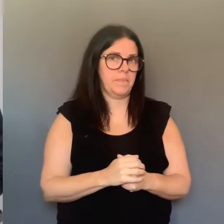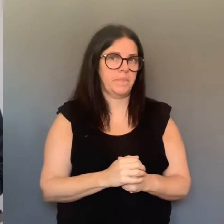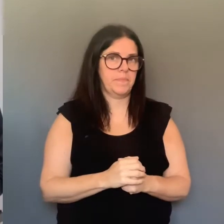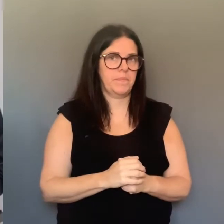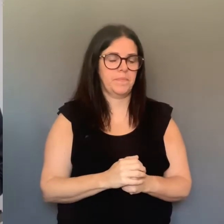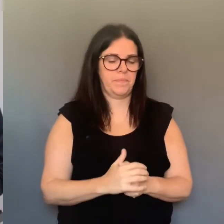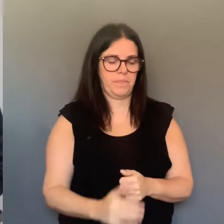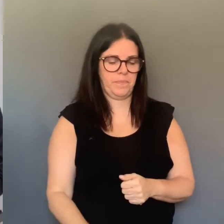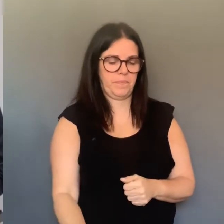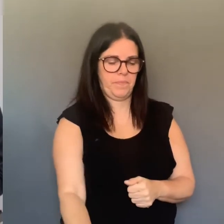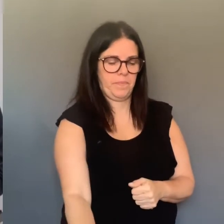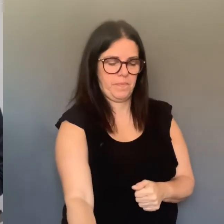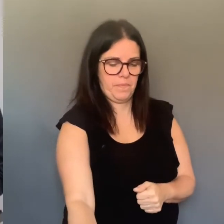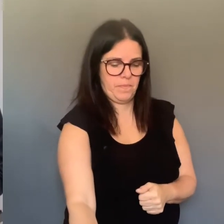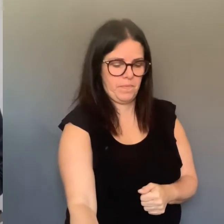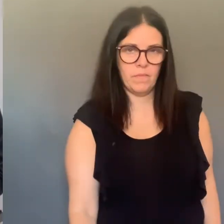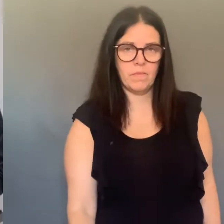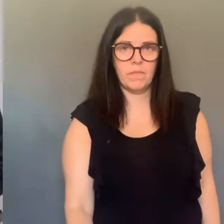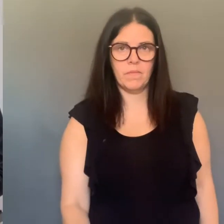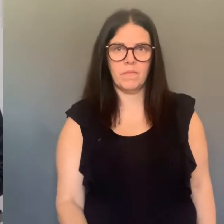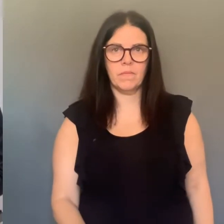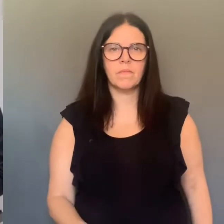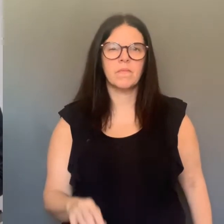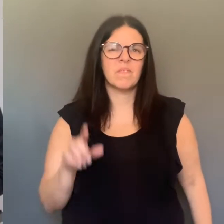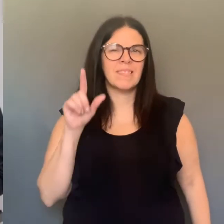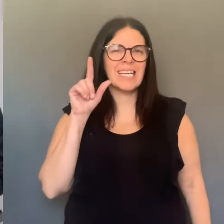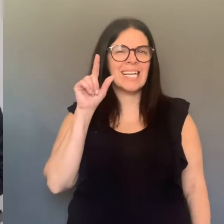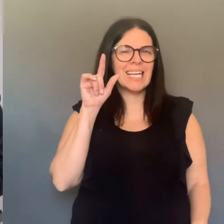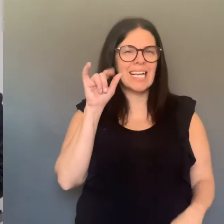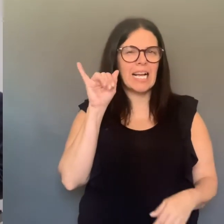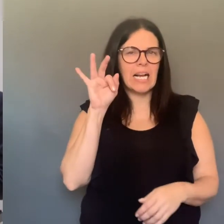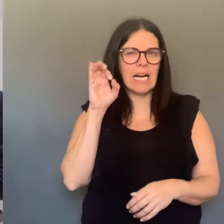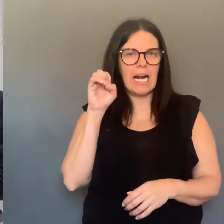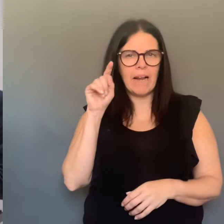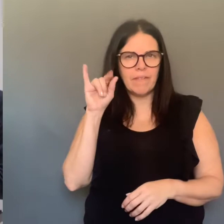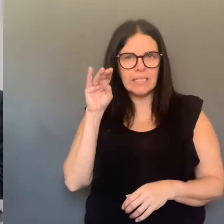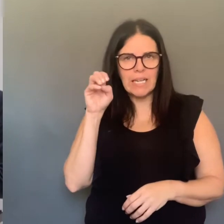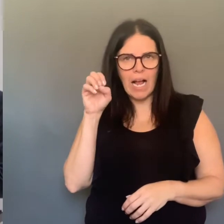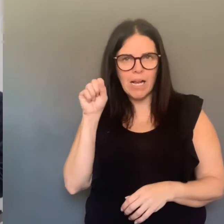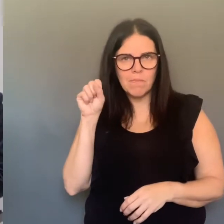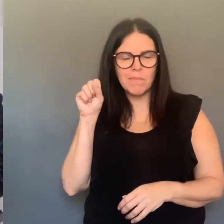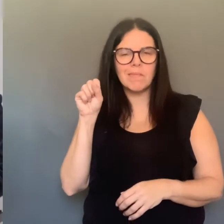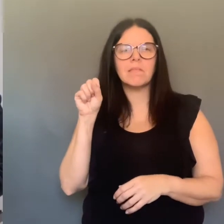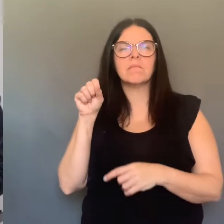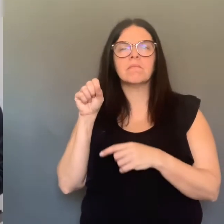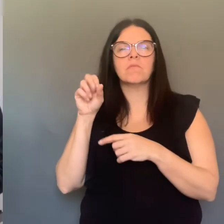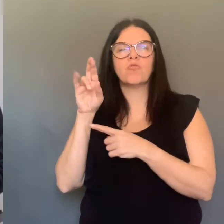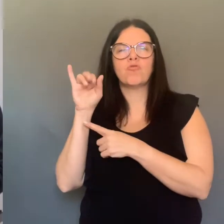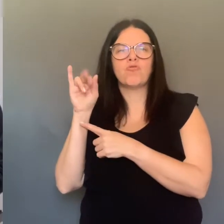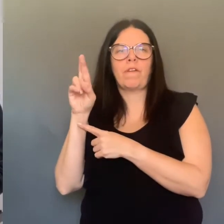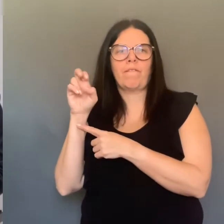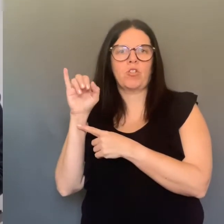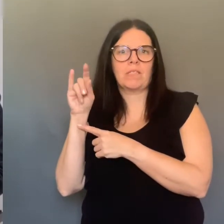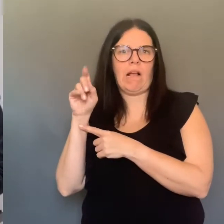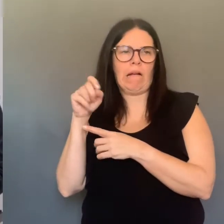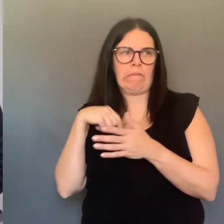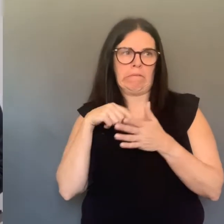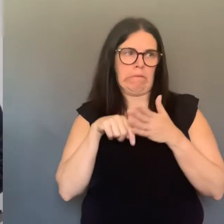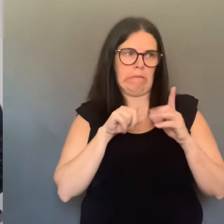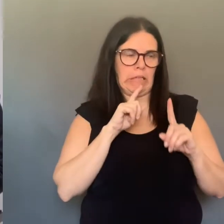Any questions from? Oh, sorry, go ahead. It's Life on Riverside Drive or Lifetime at Riverside?